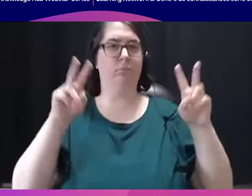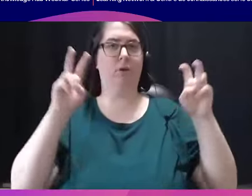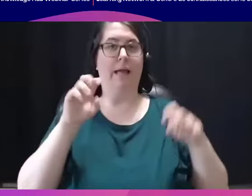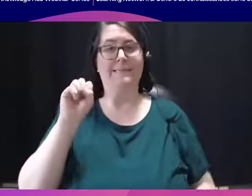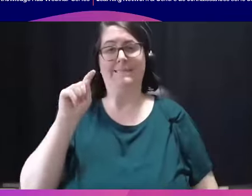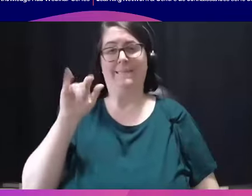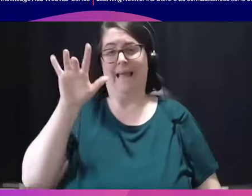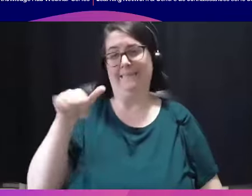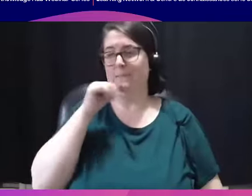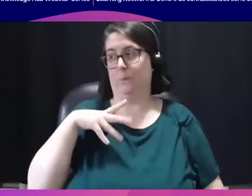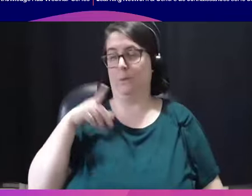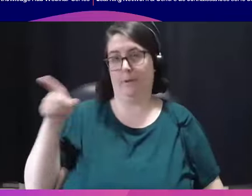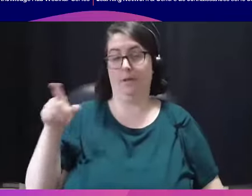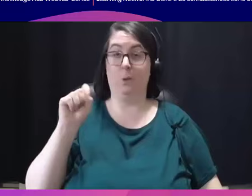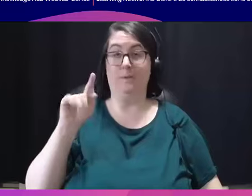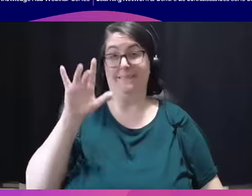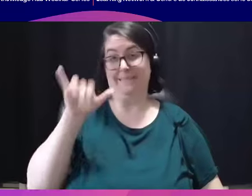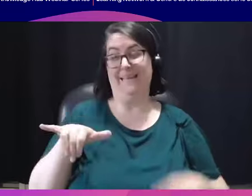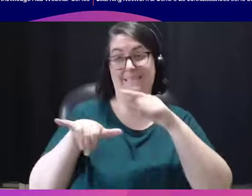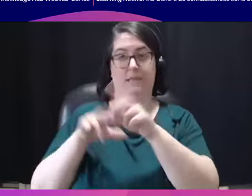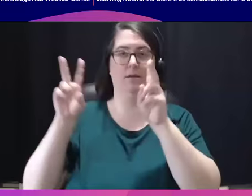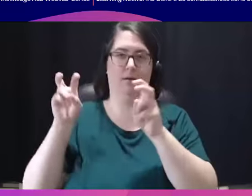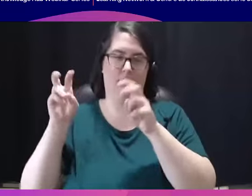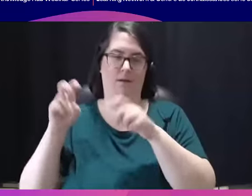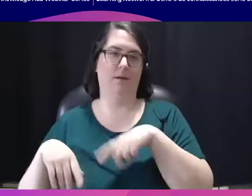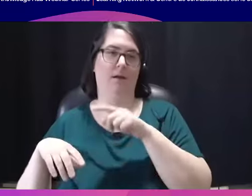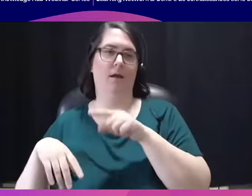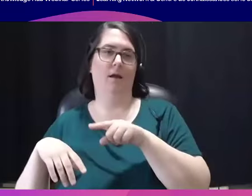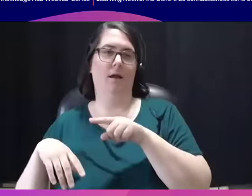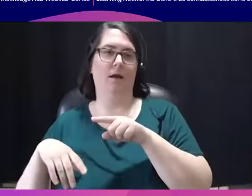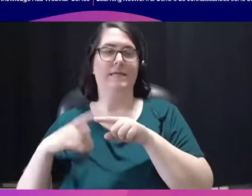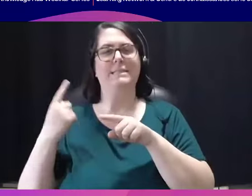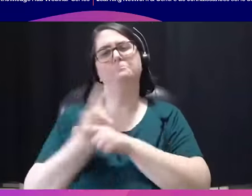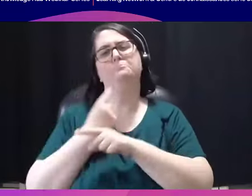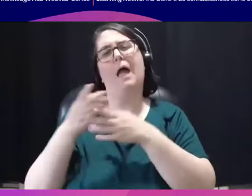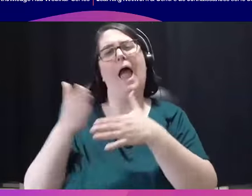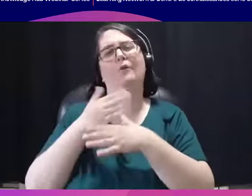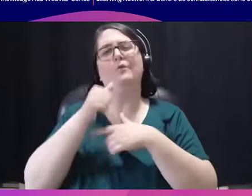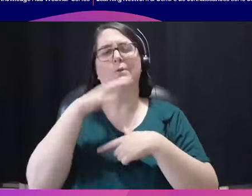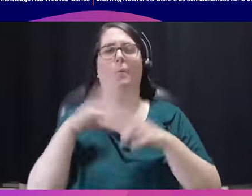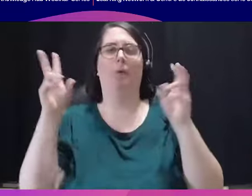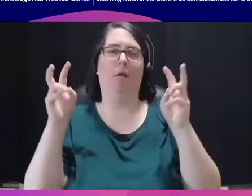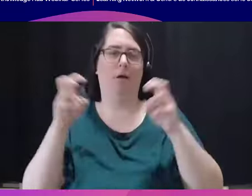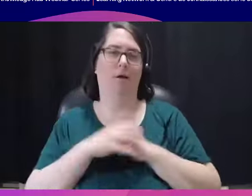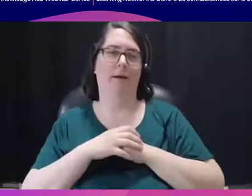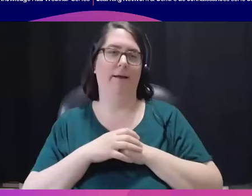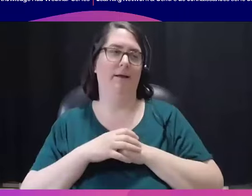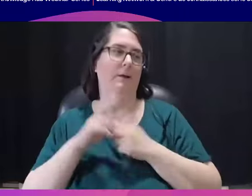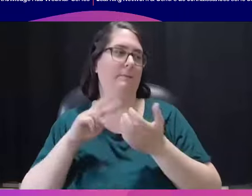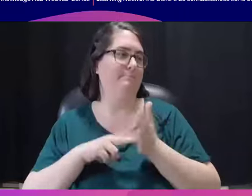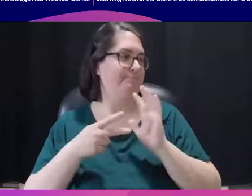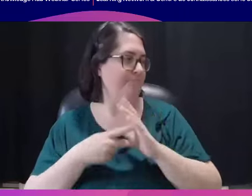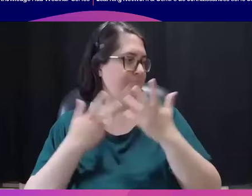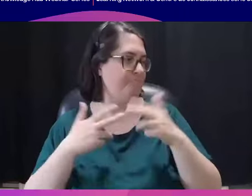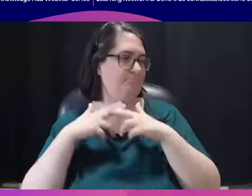Stacys. And so Stacys are used as a way to characterize the typical woman. And so they often characterize them